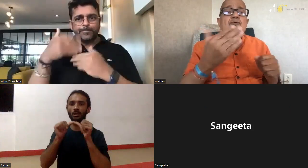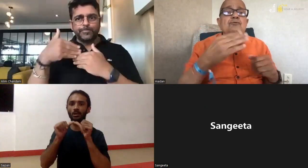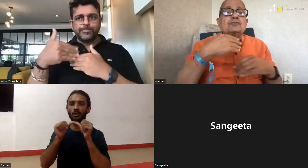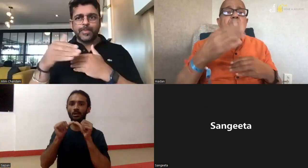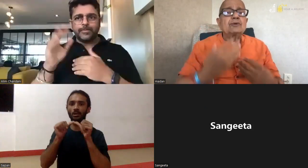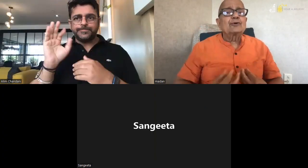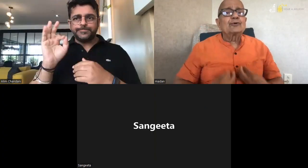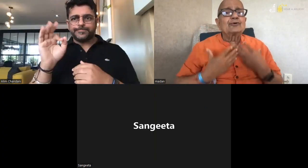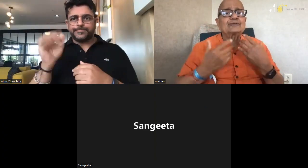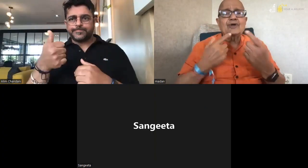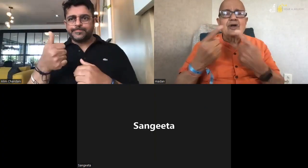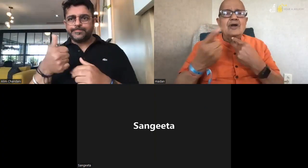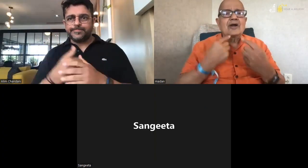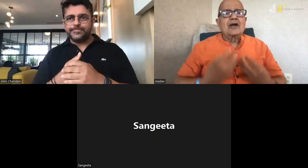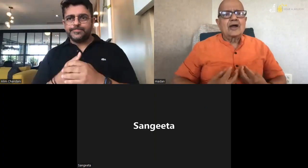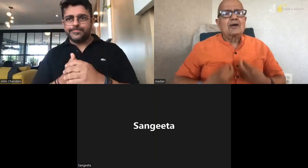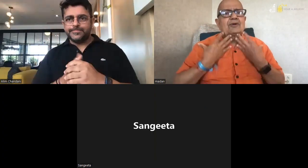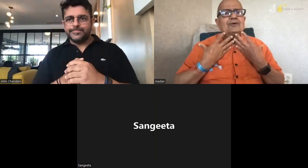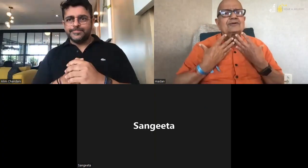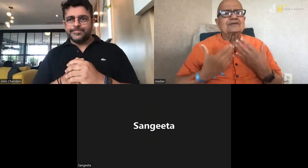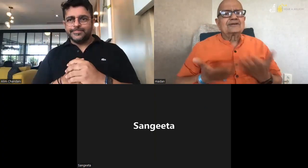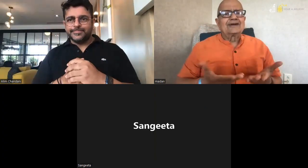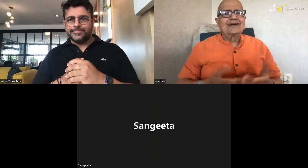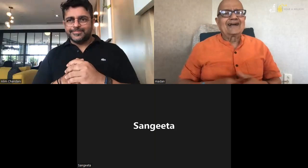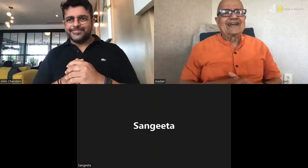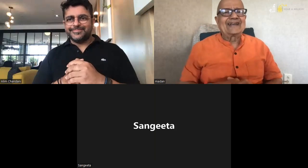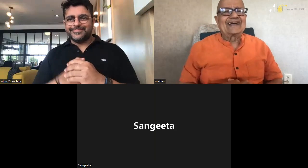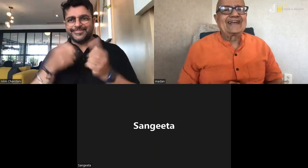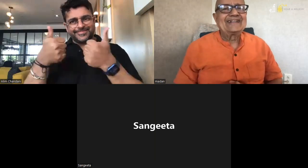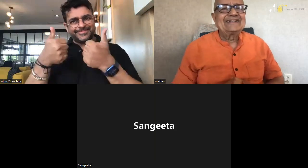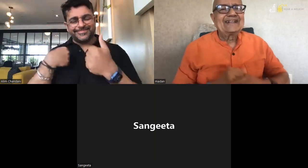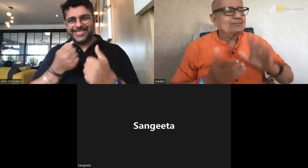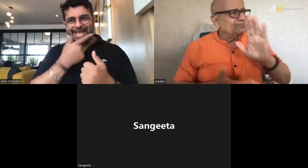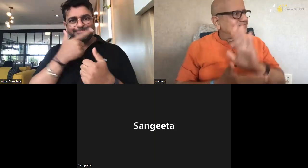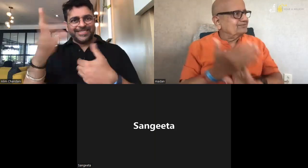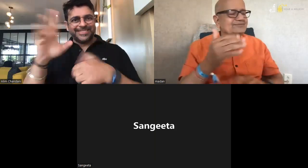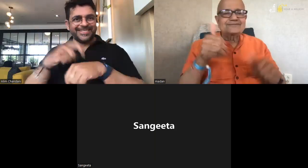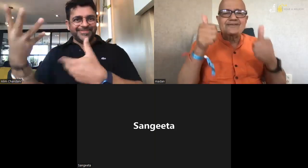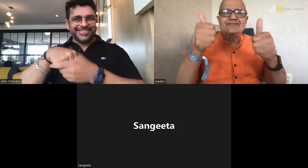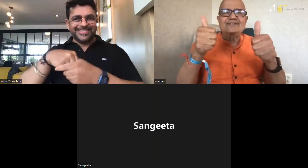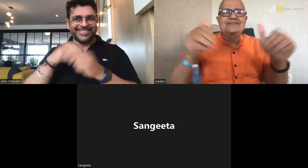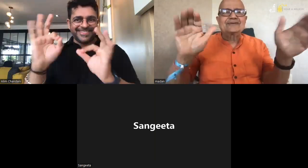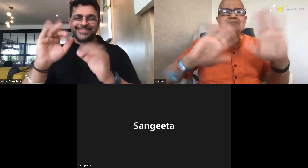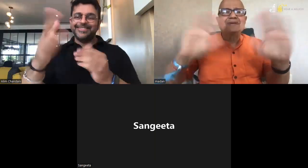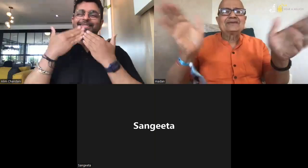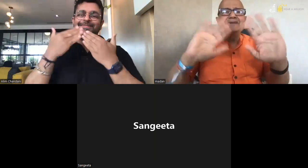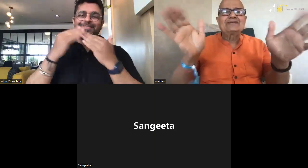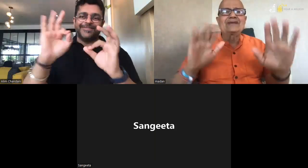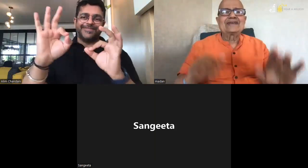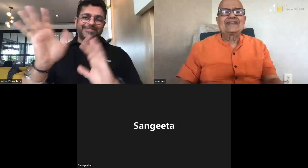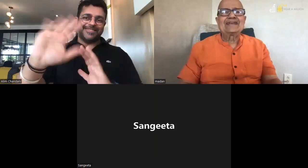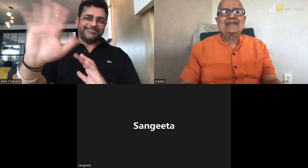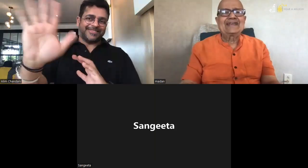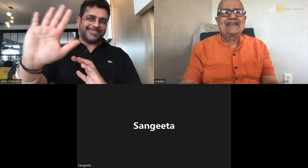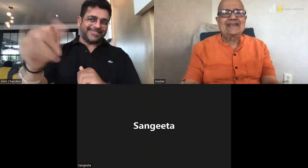It's been nice. Oh, of course, she's already on the screen. Let's take it. Let's take it. Fine, fine. Keep it short,